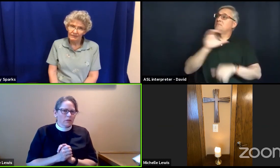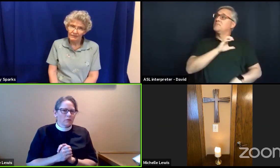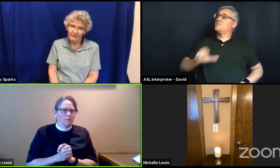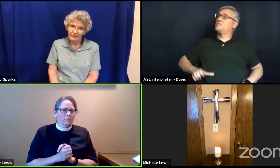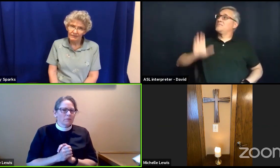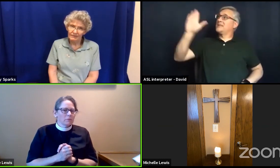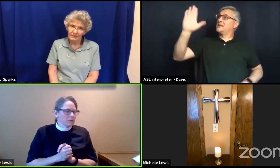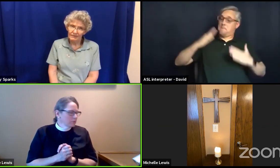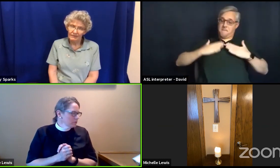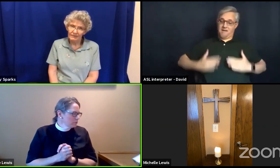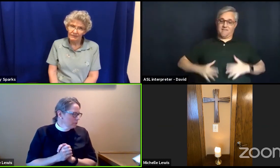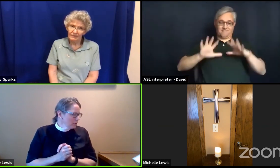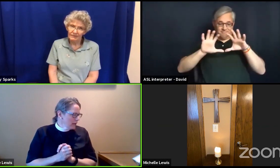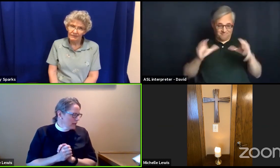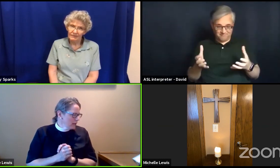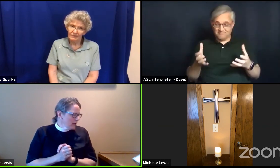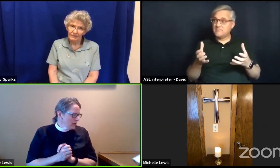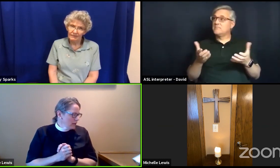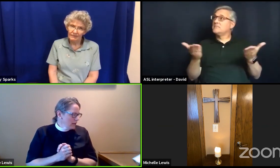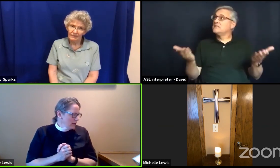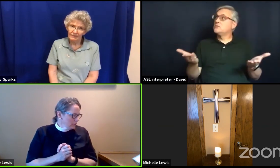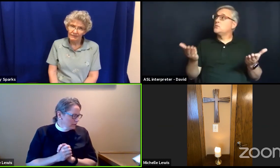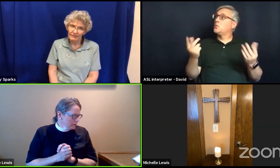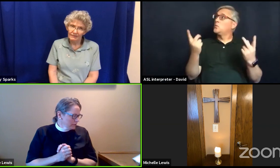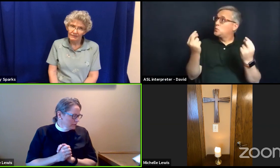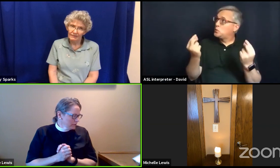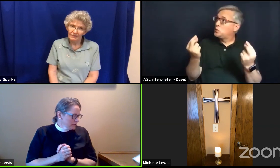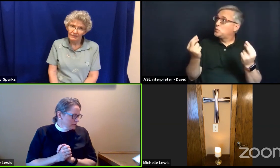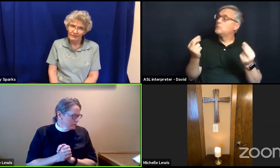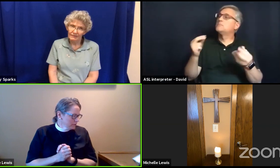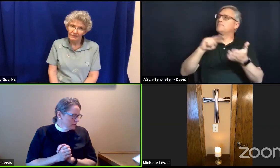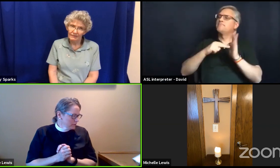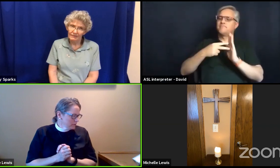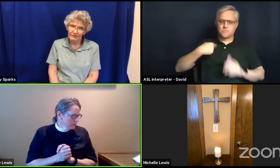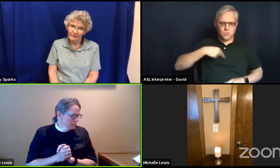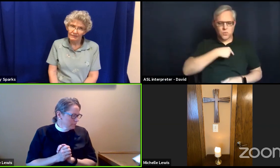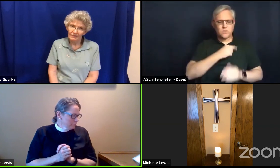that we will be people who pray and learn,